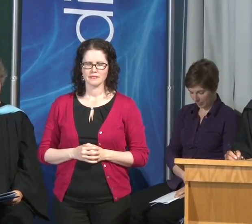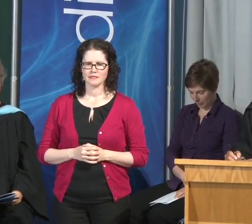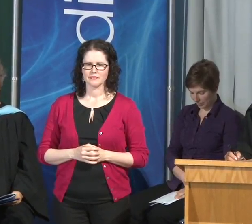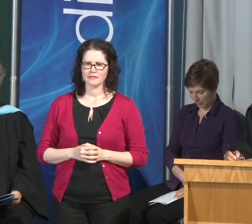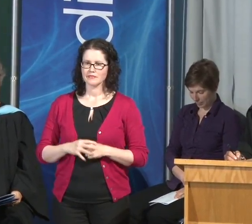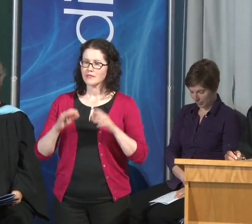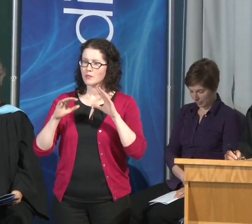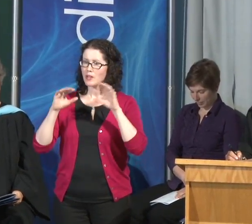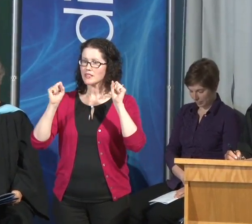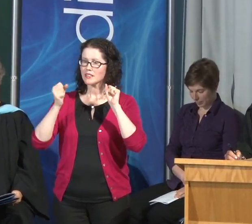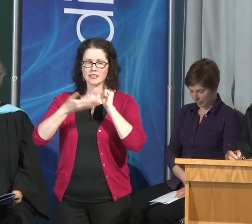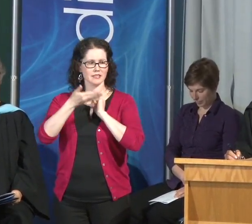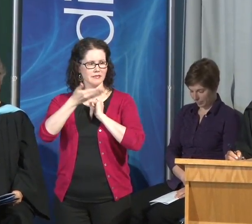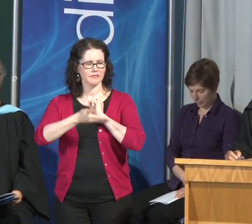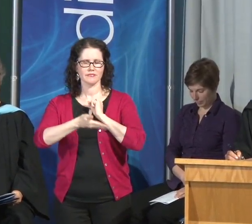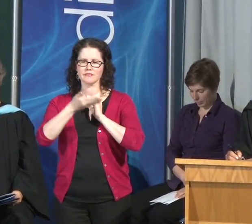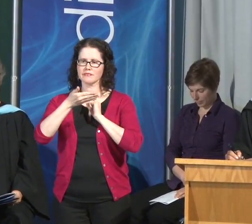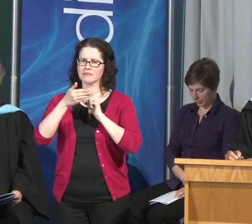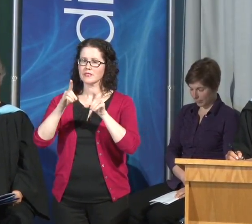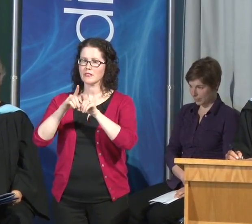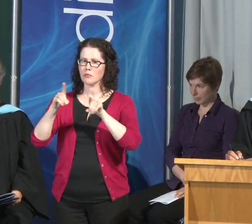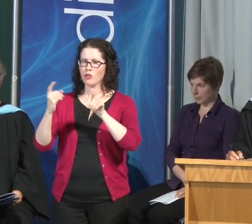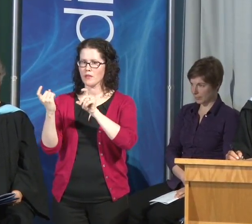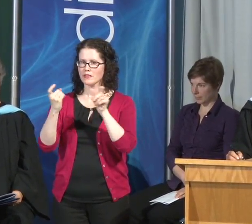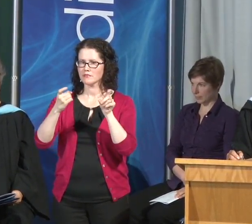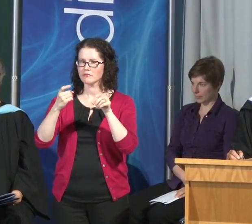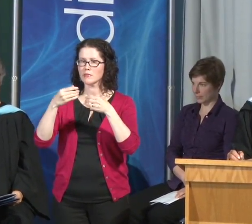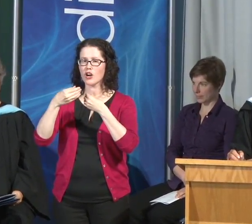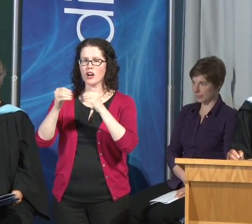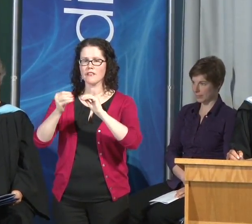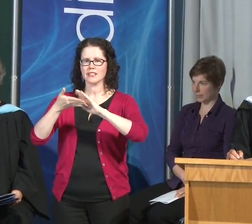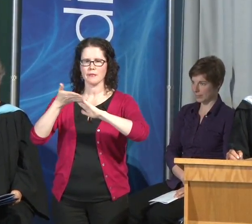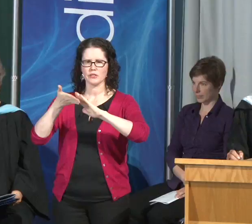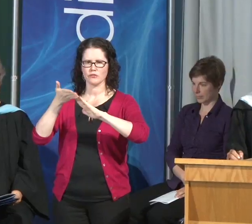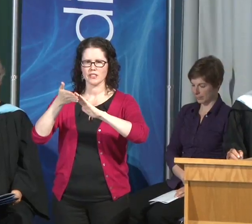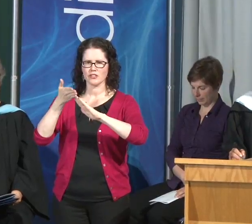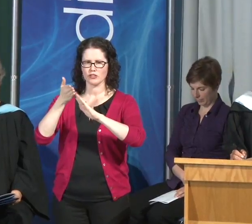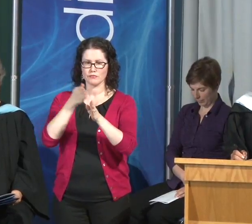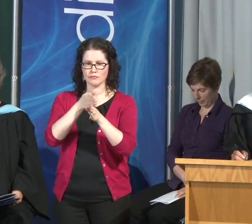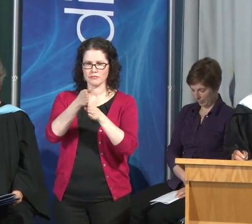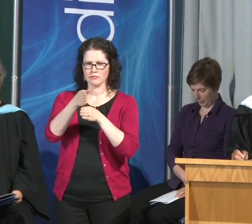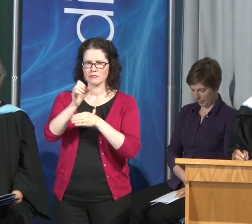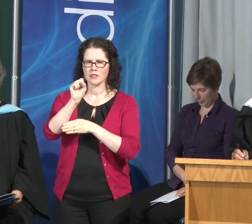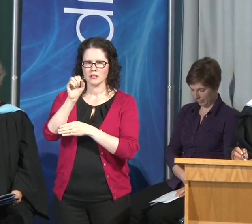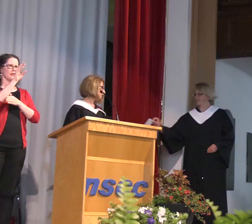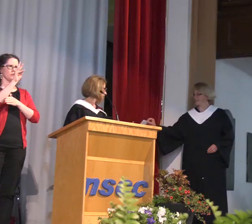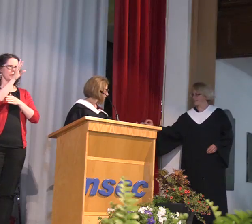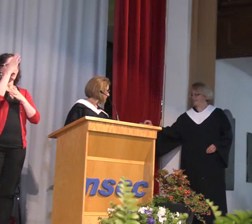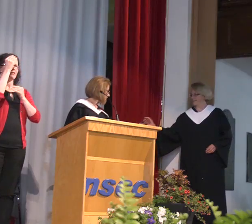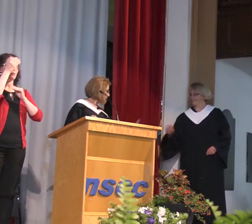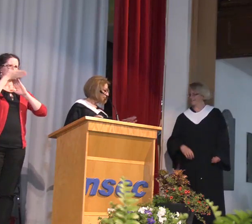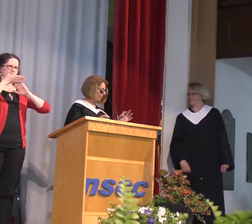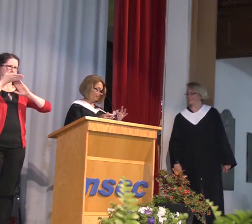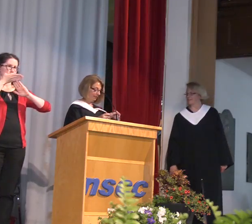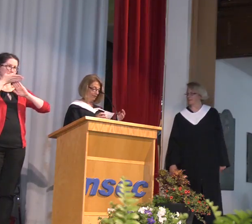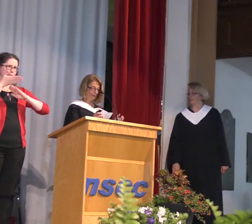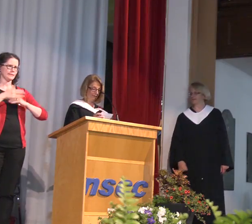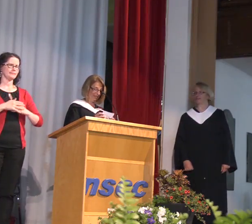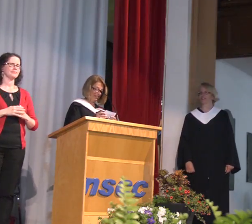Mr. President, the candidates for the Diploma in Office Administration, Software and Information Management.